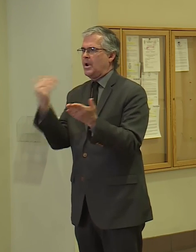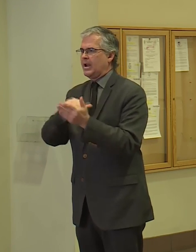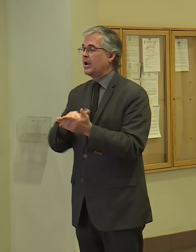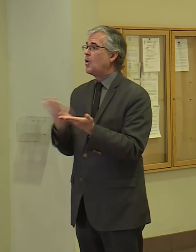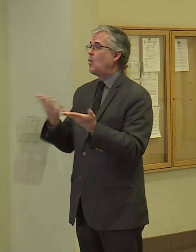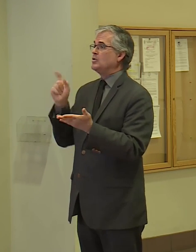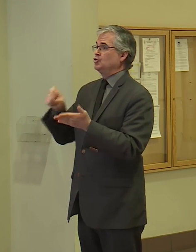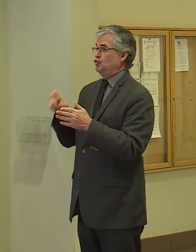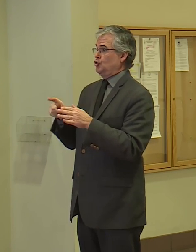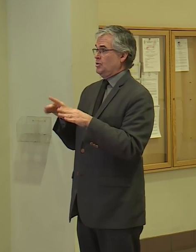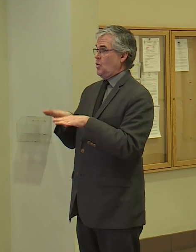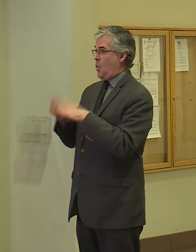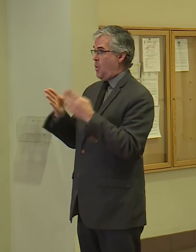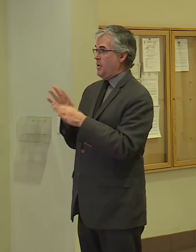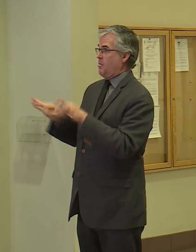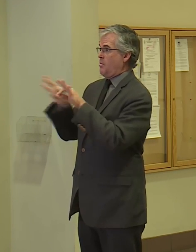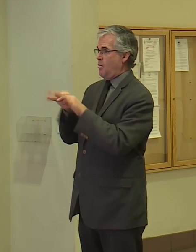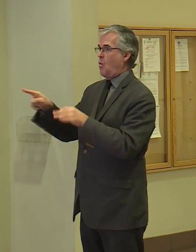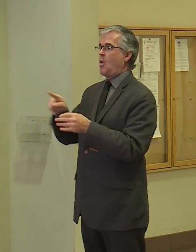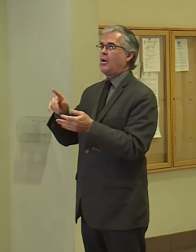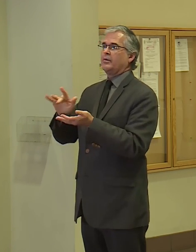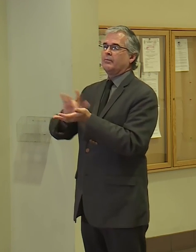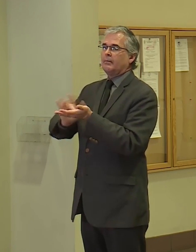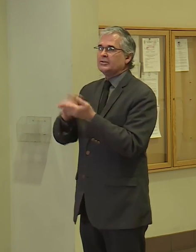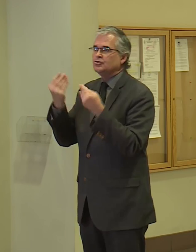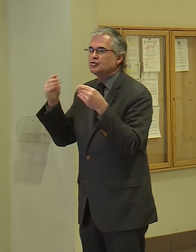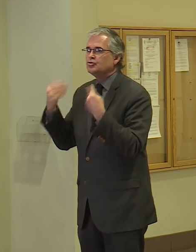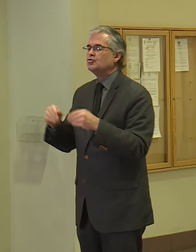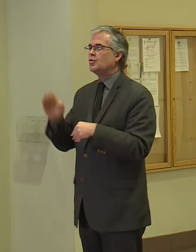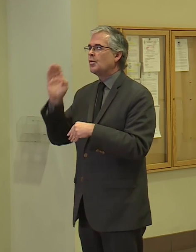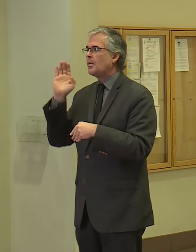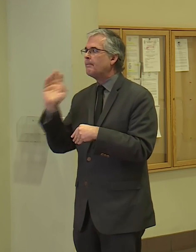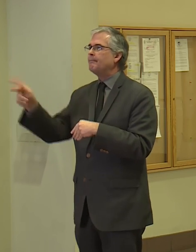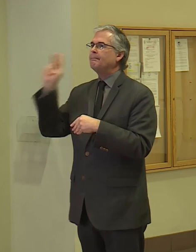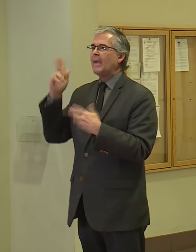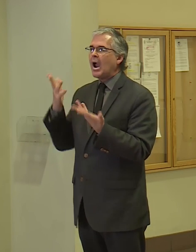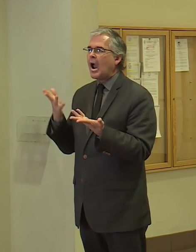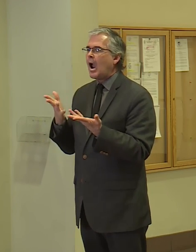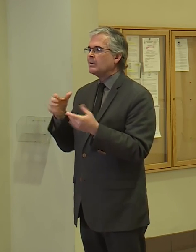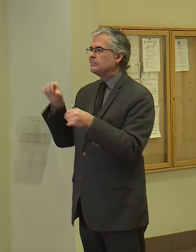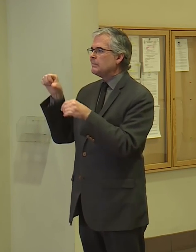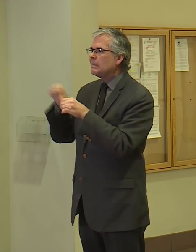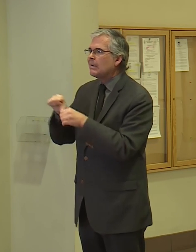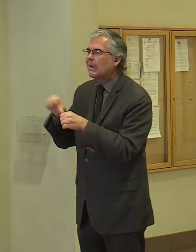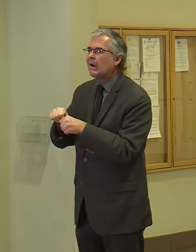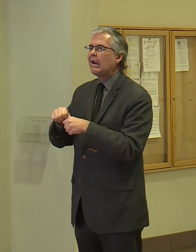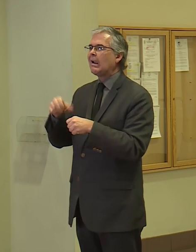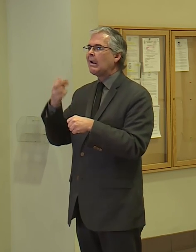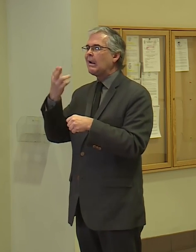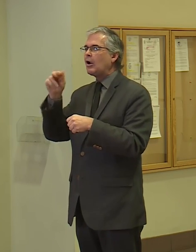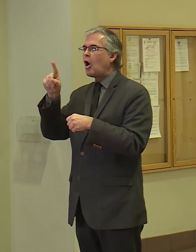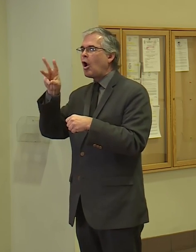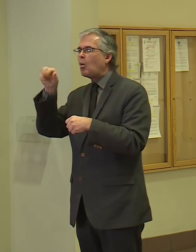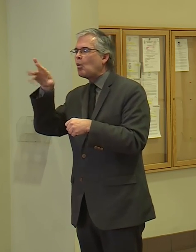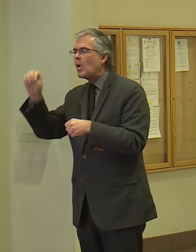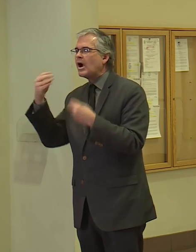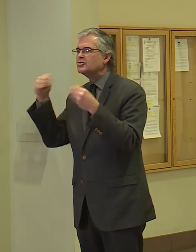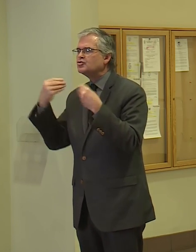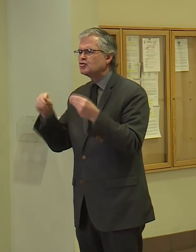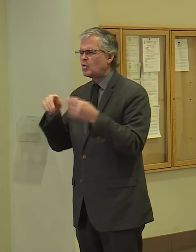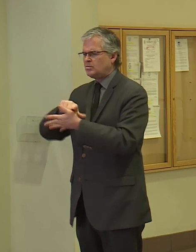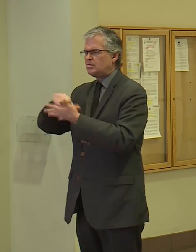pharmacies grocery stores drug and convenience stores banks and financial institutions hardware stores and gas stations